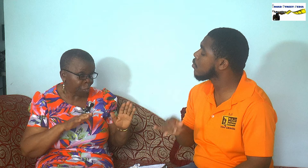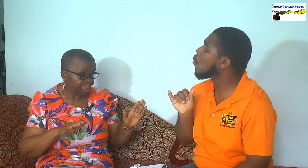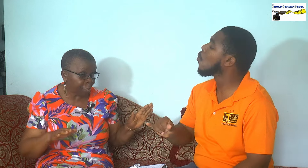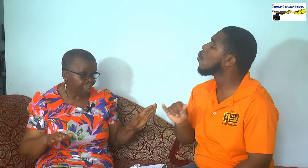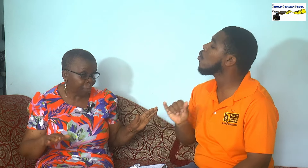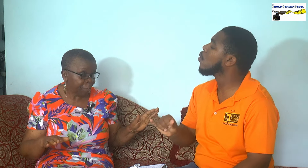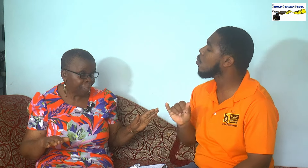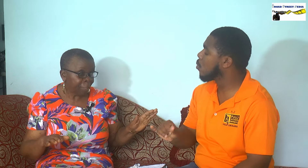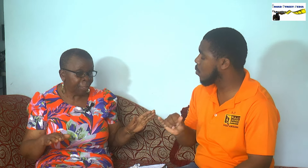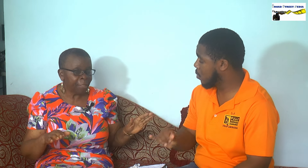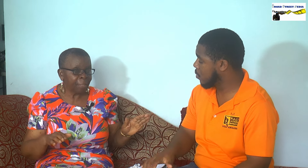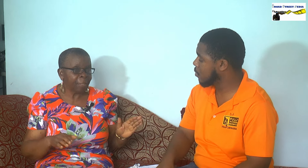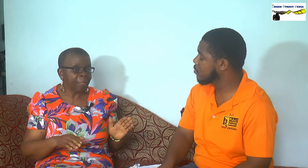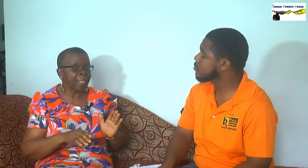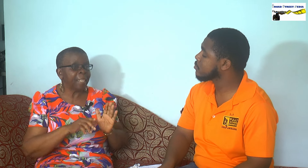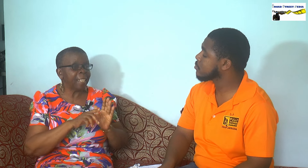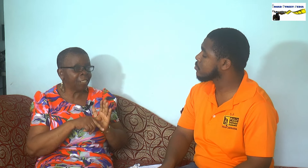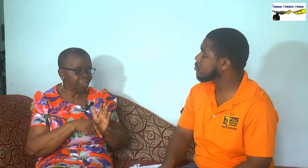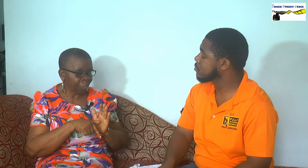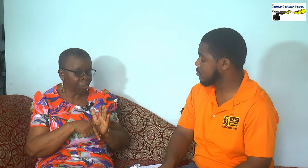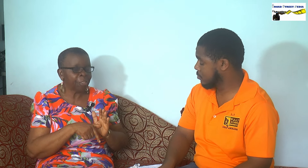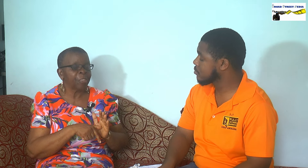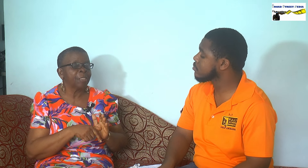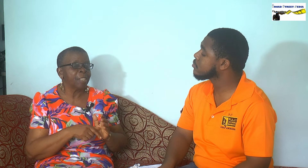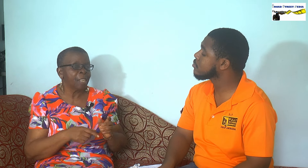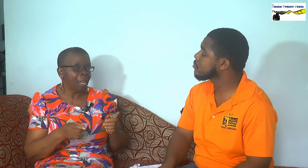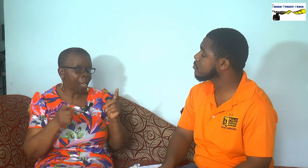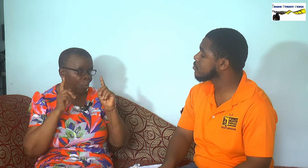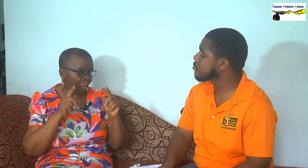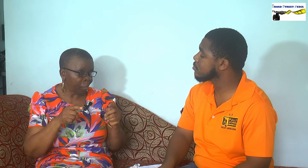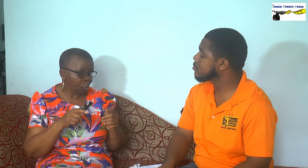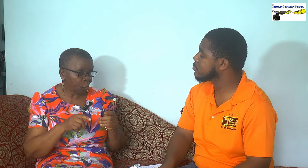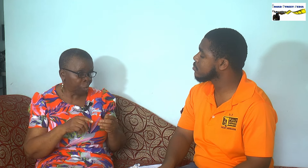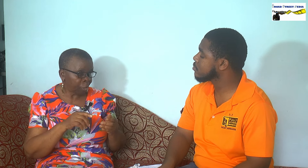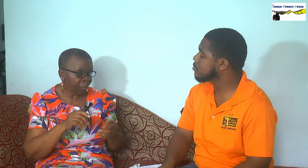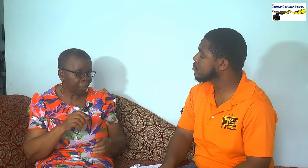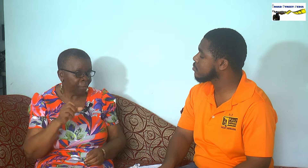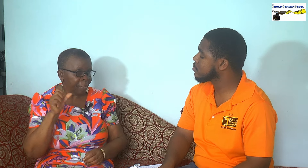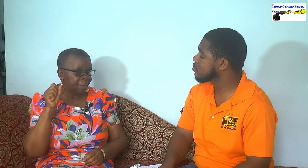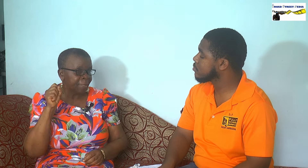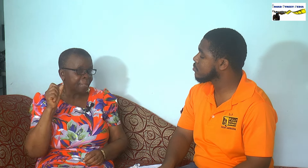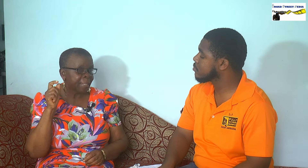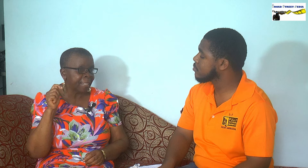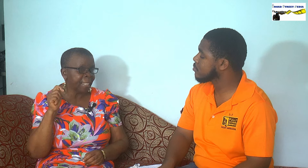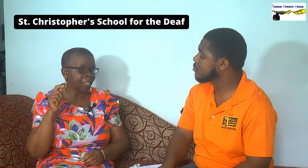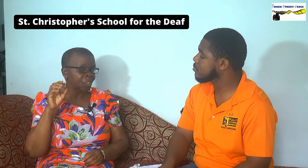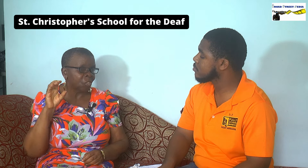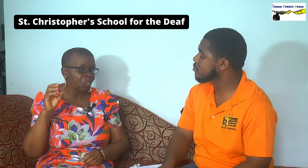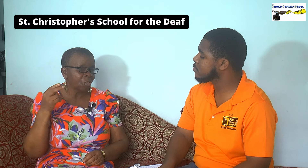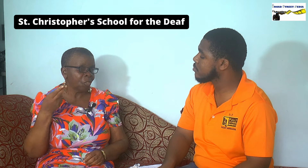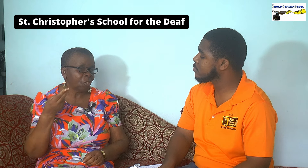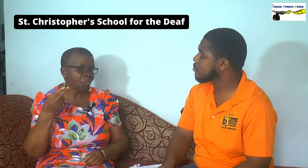children. Okay. Then later, I went to the St.